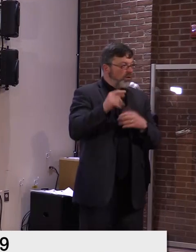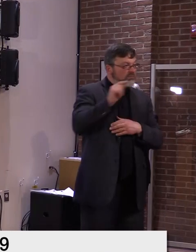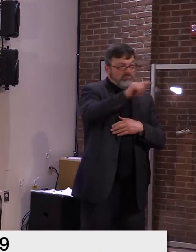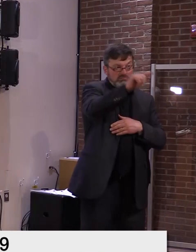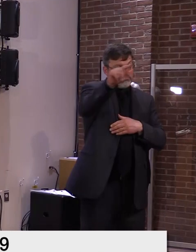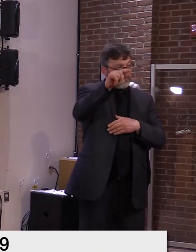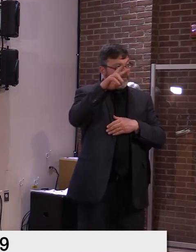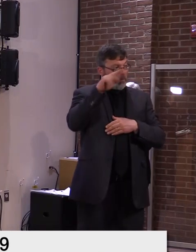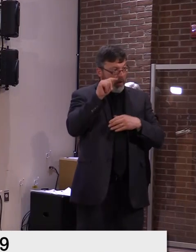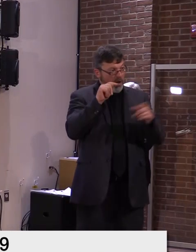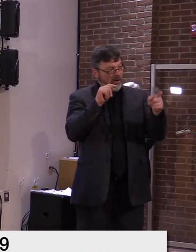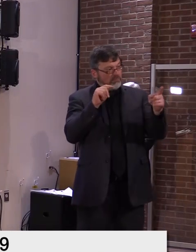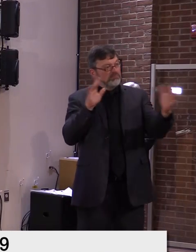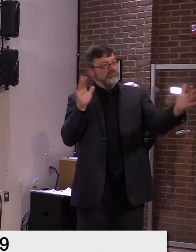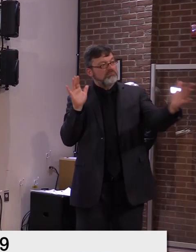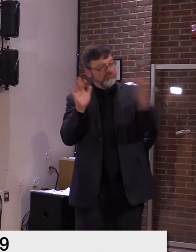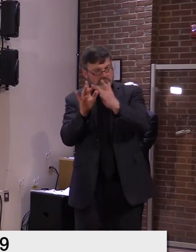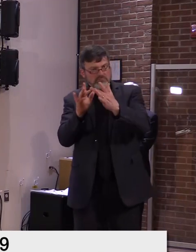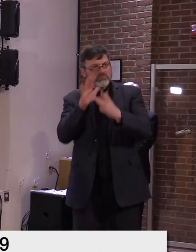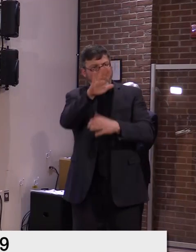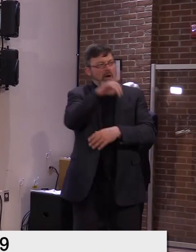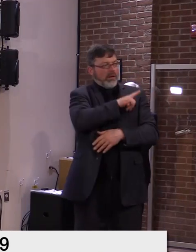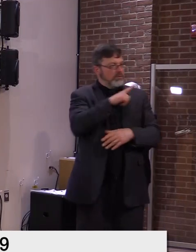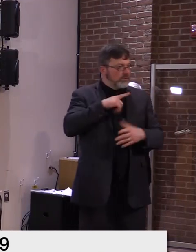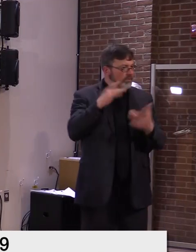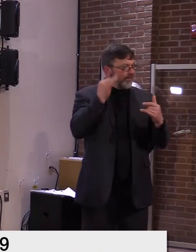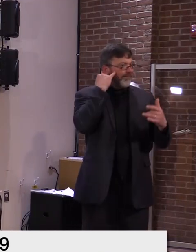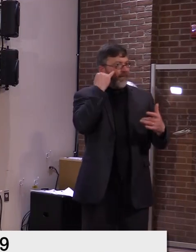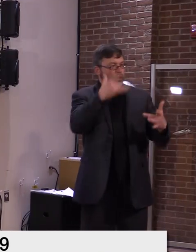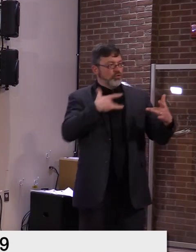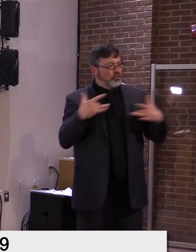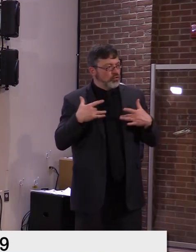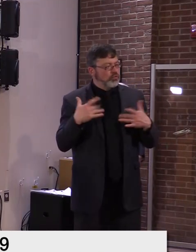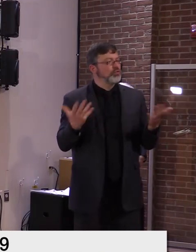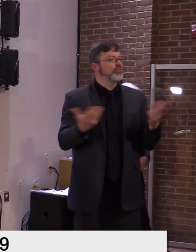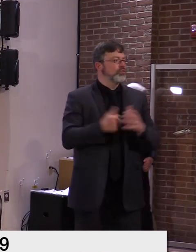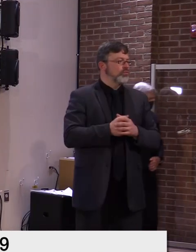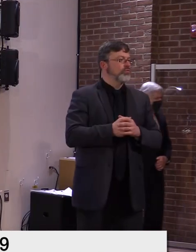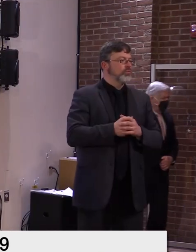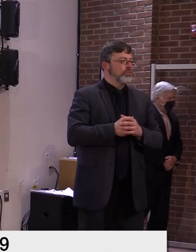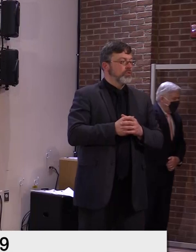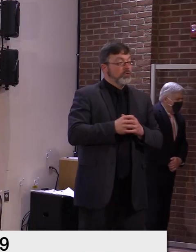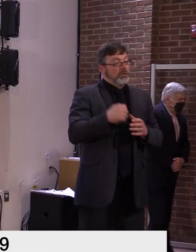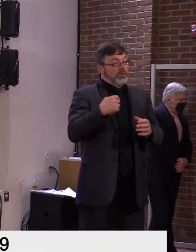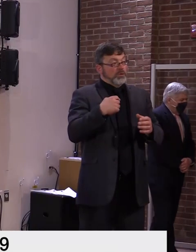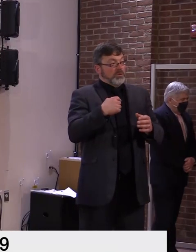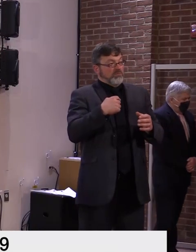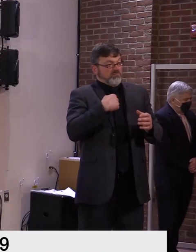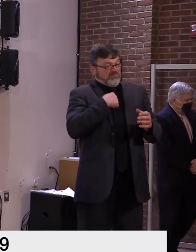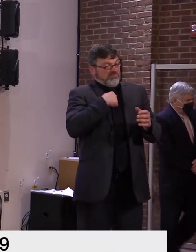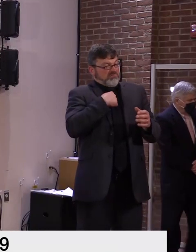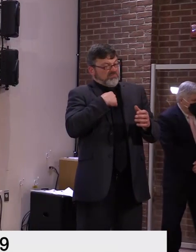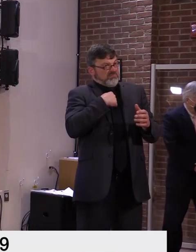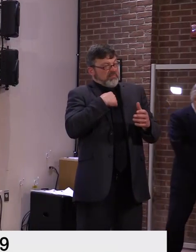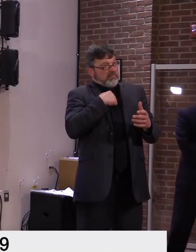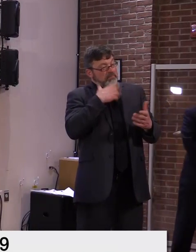they feel about it. But I think some of the issues revolving around the pandemic,